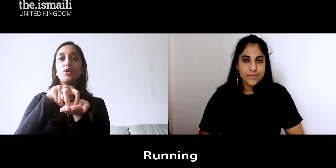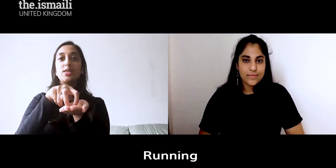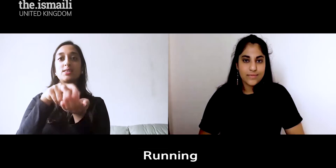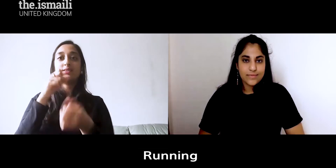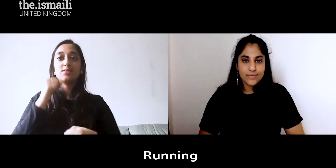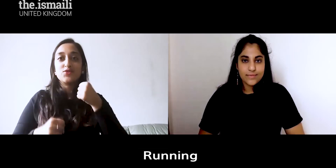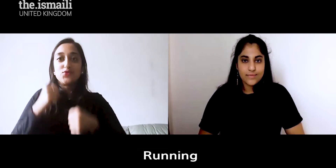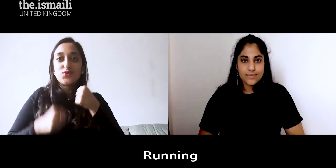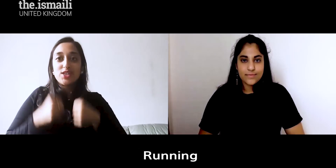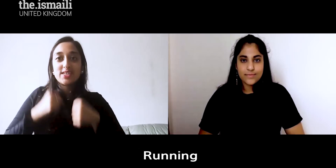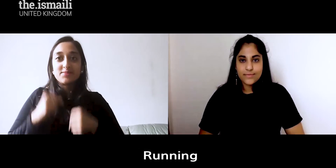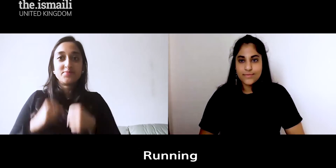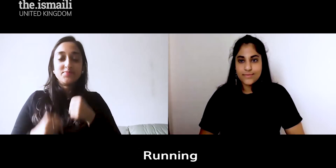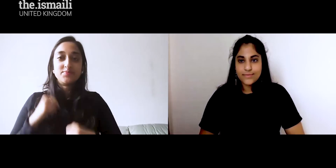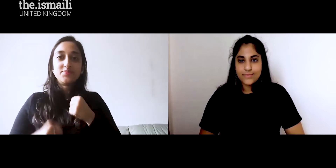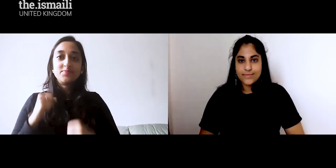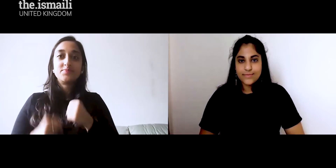Running, running.